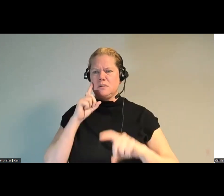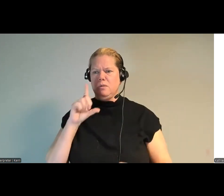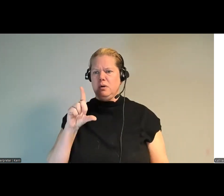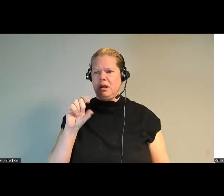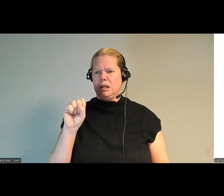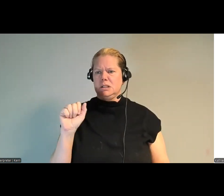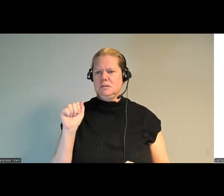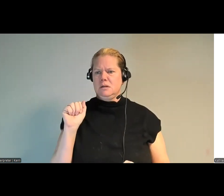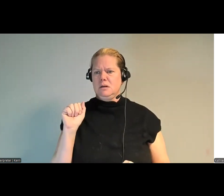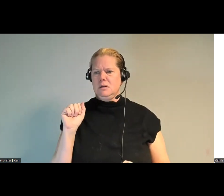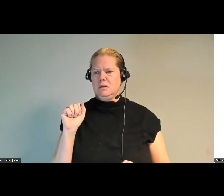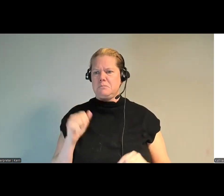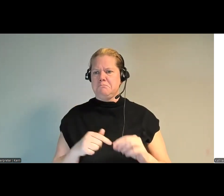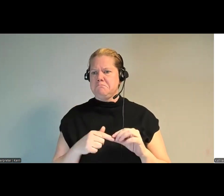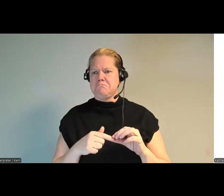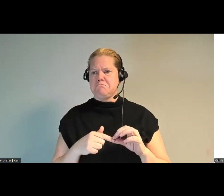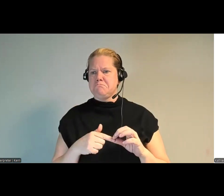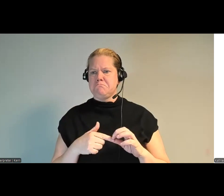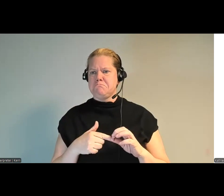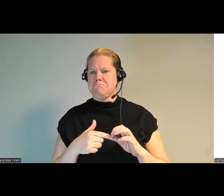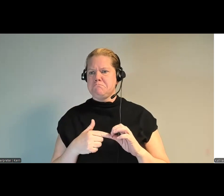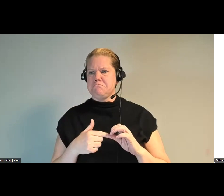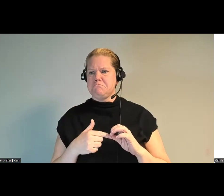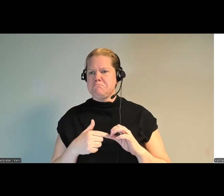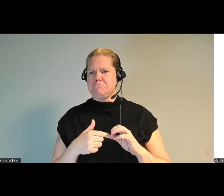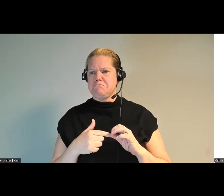it doesn't look like it.